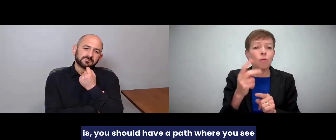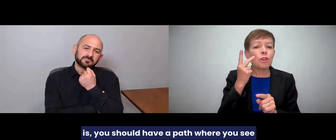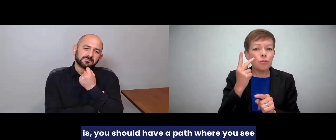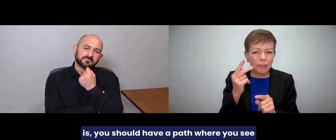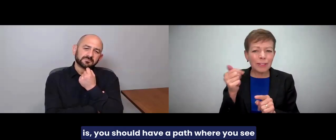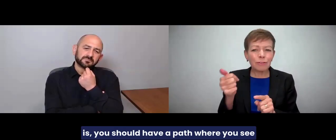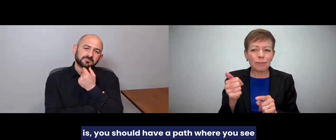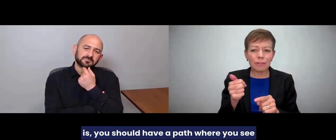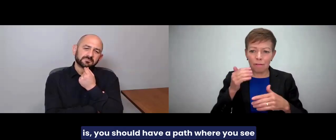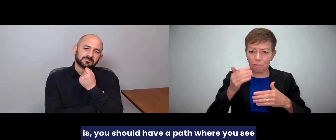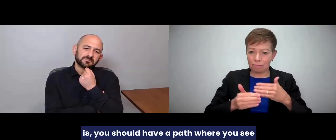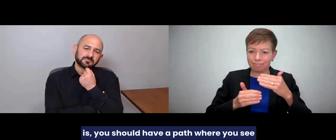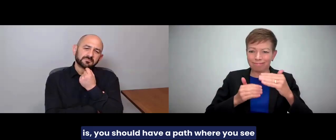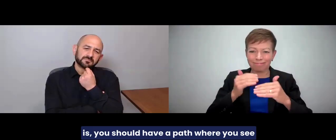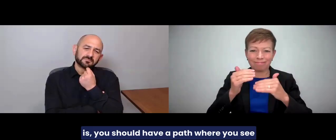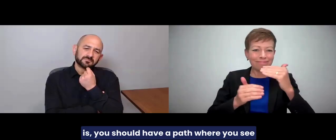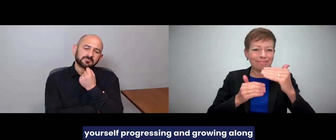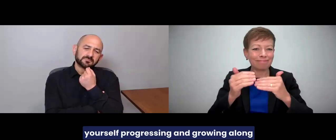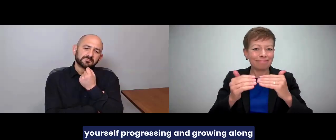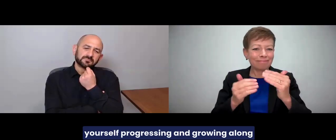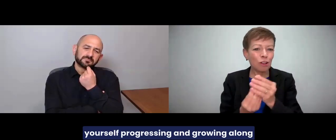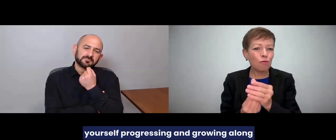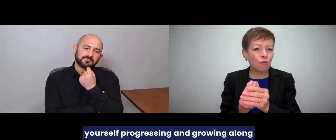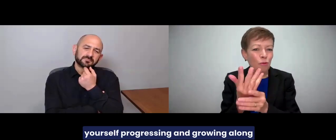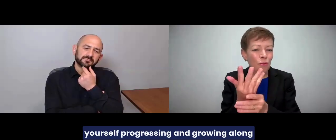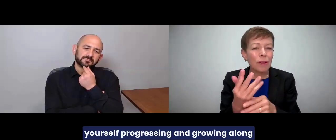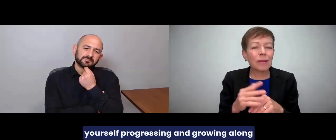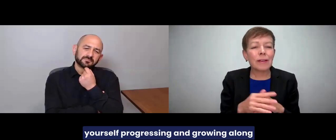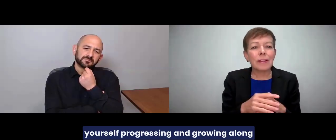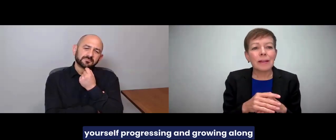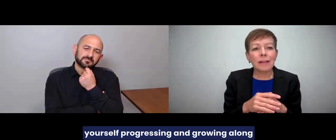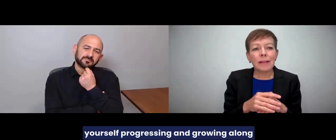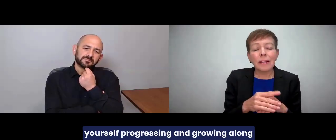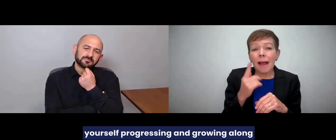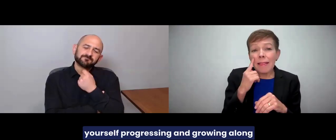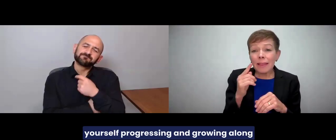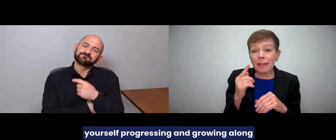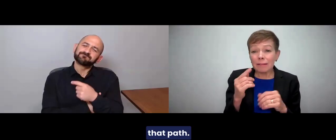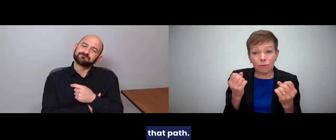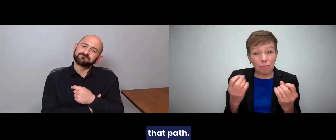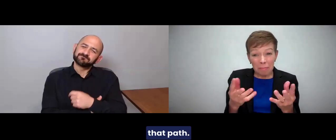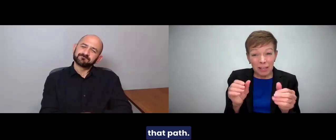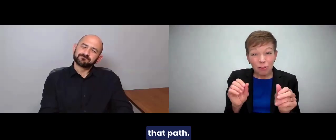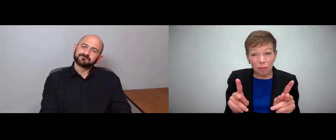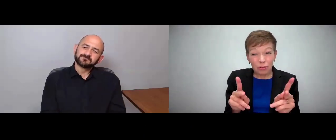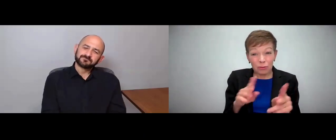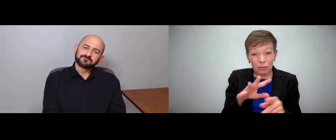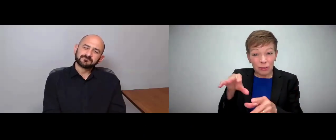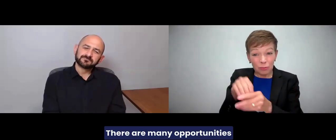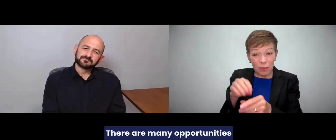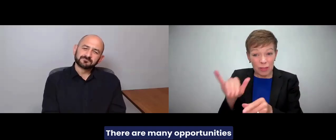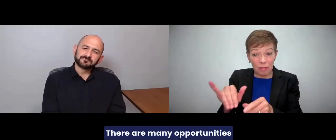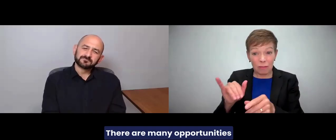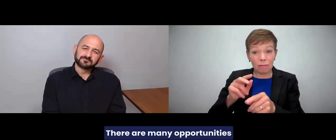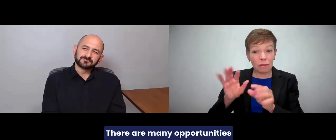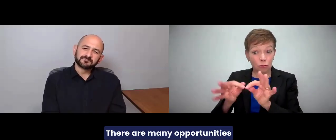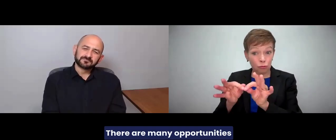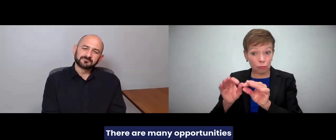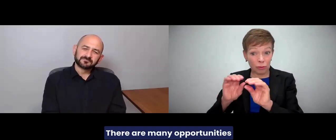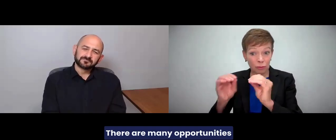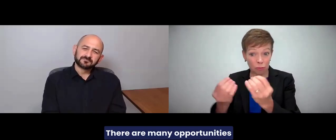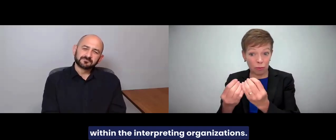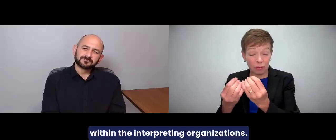is, you should have a path where you see yourself progressing and growing along that path. There are